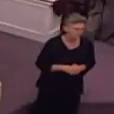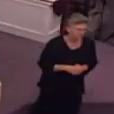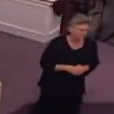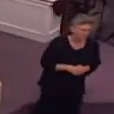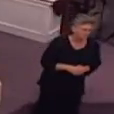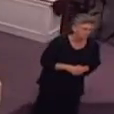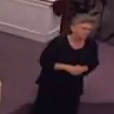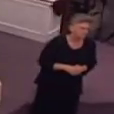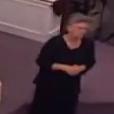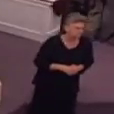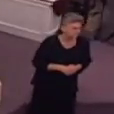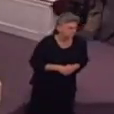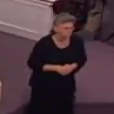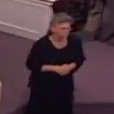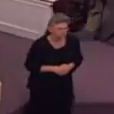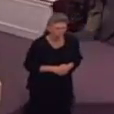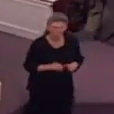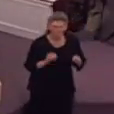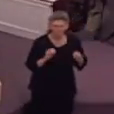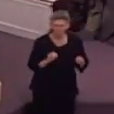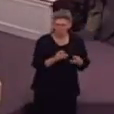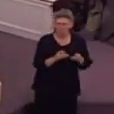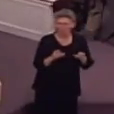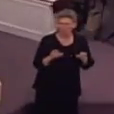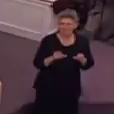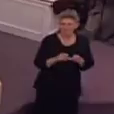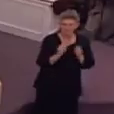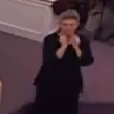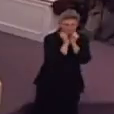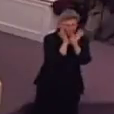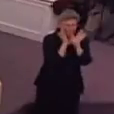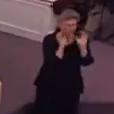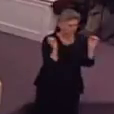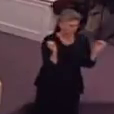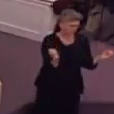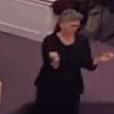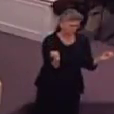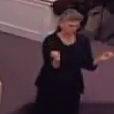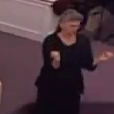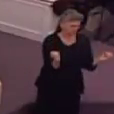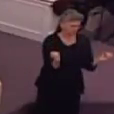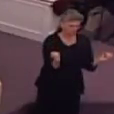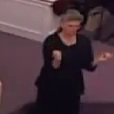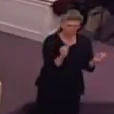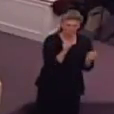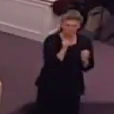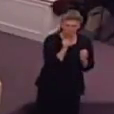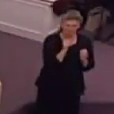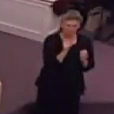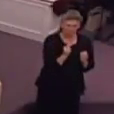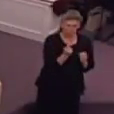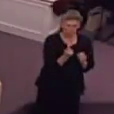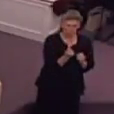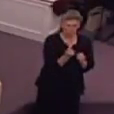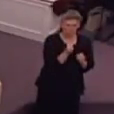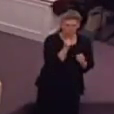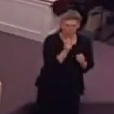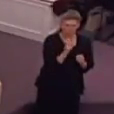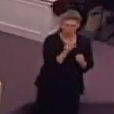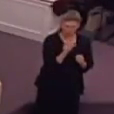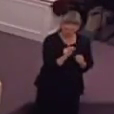on, there's no place of embarrassment here today. There's no place. There's nobody sitting in the